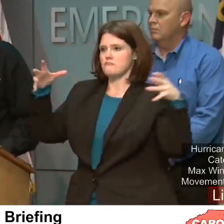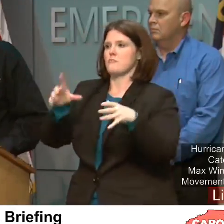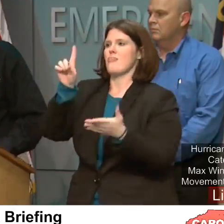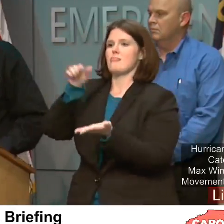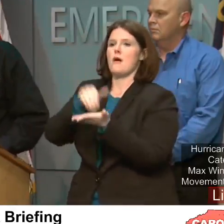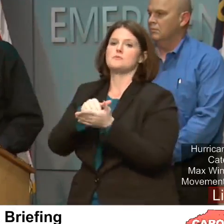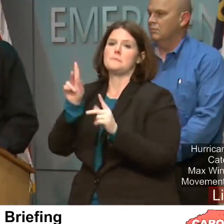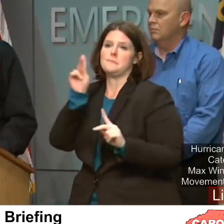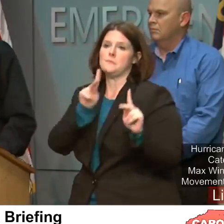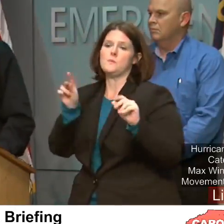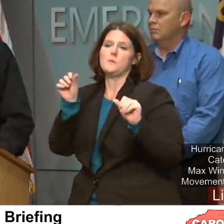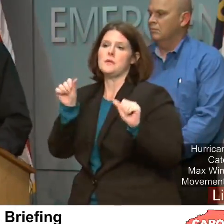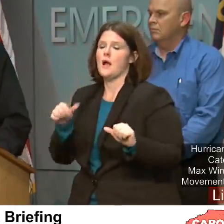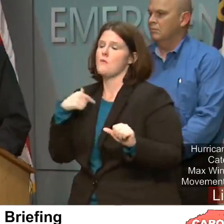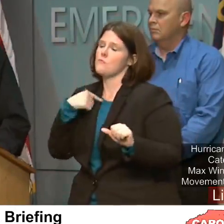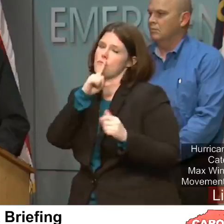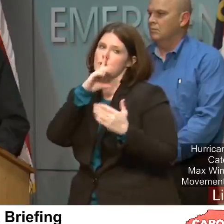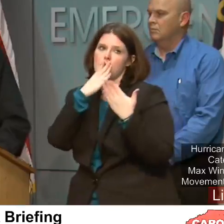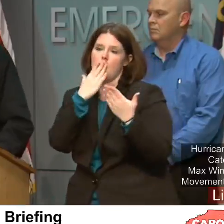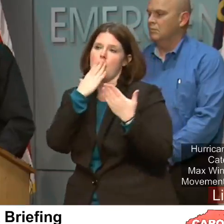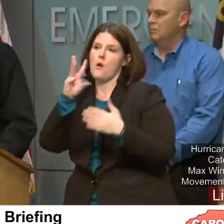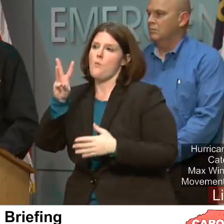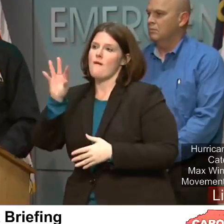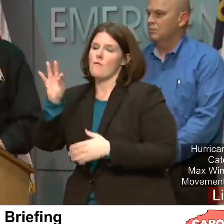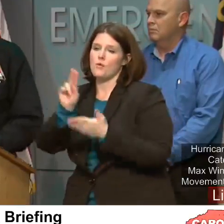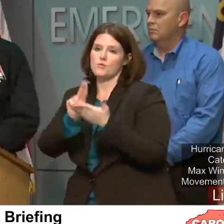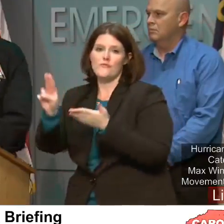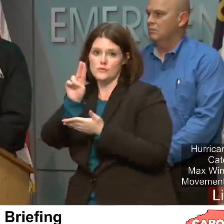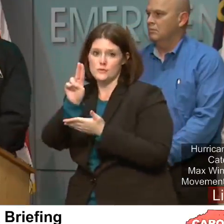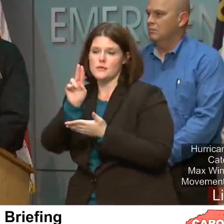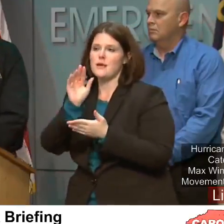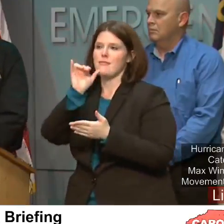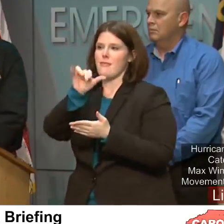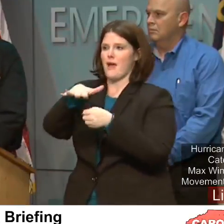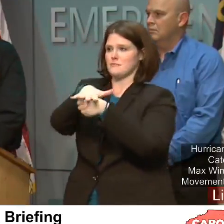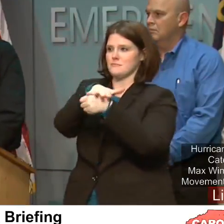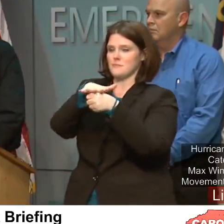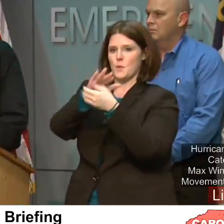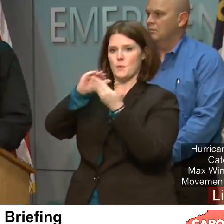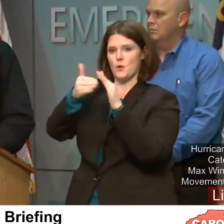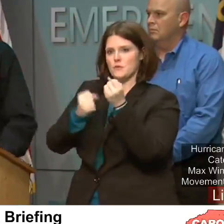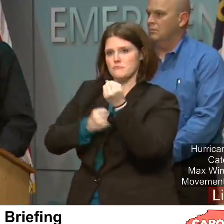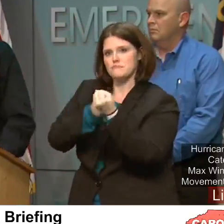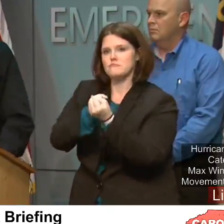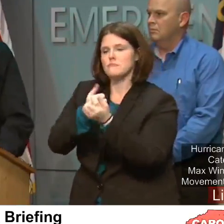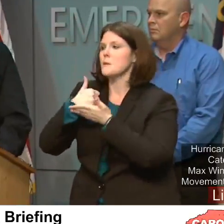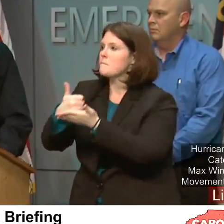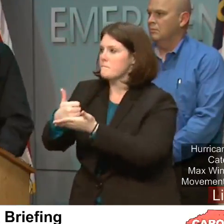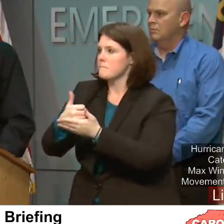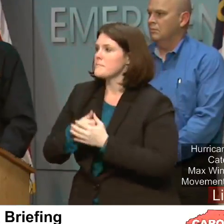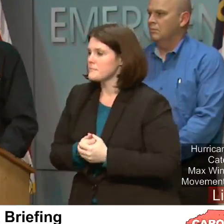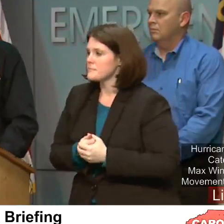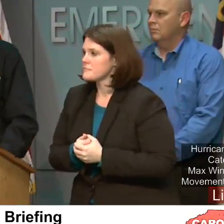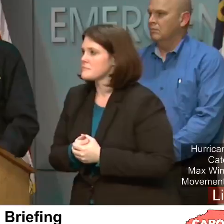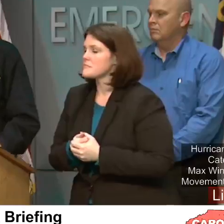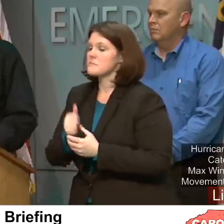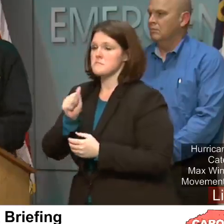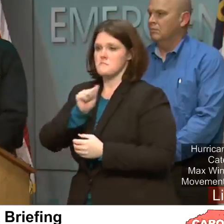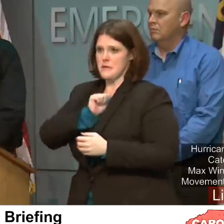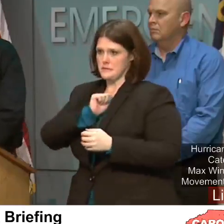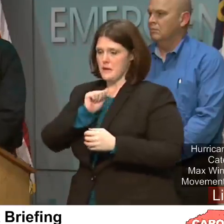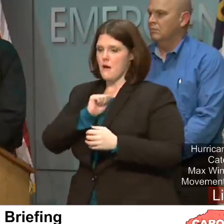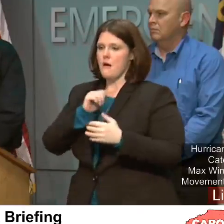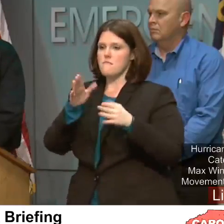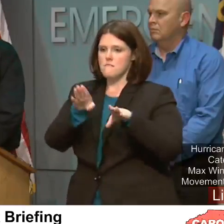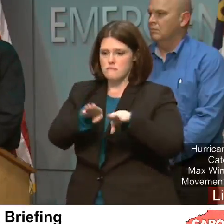And we're grateful to Wake Forest University and the community there for helping. I've activated